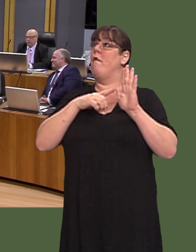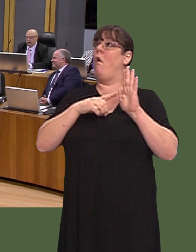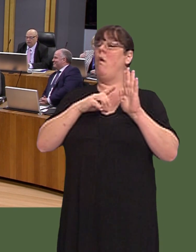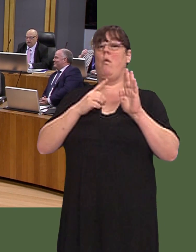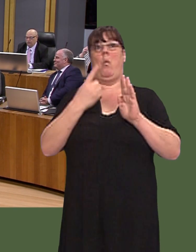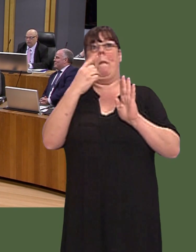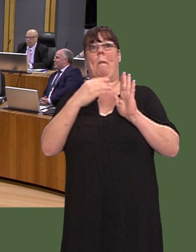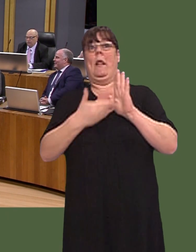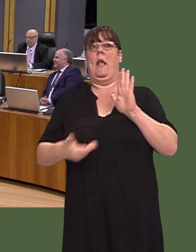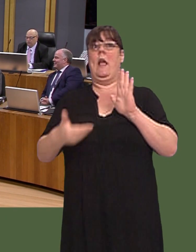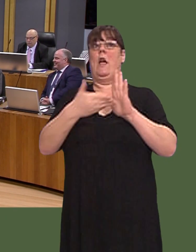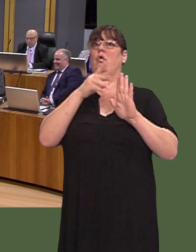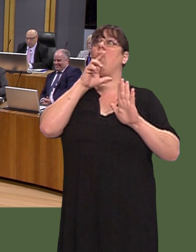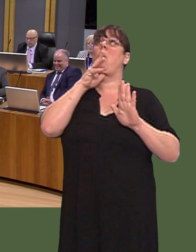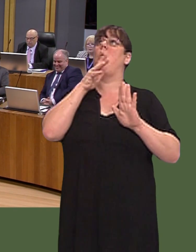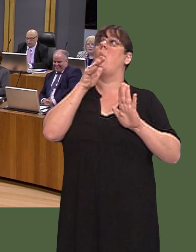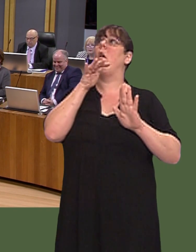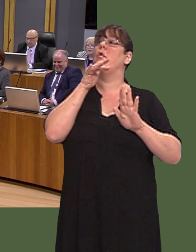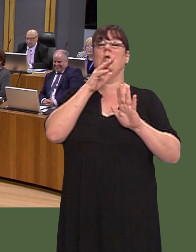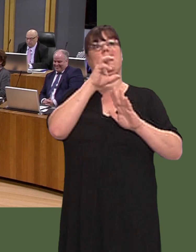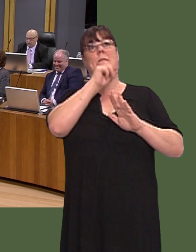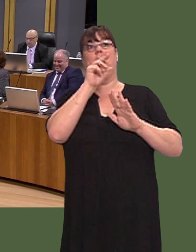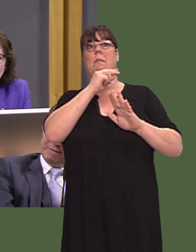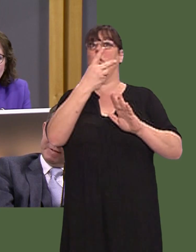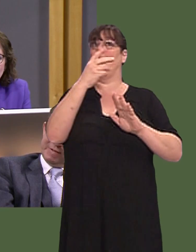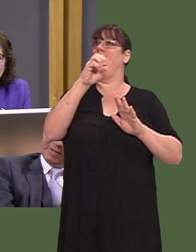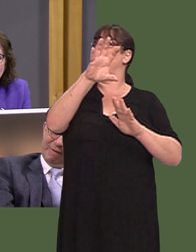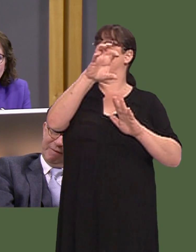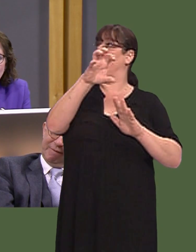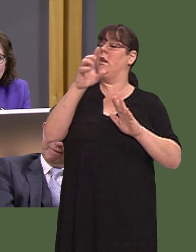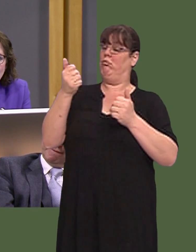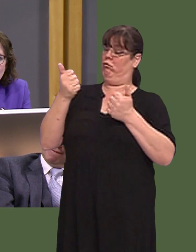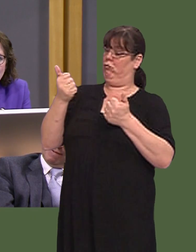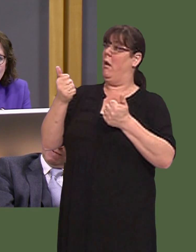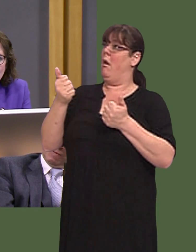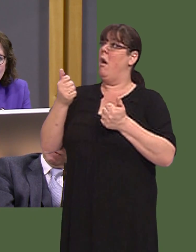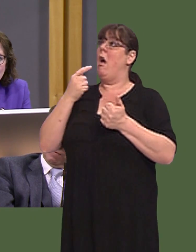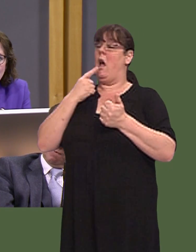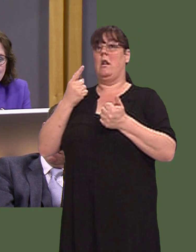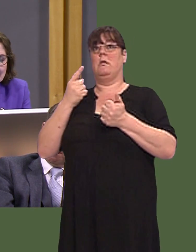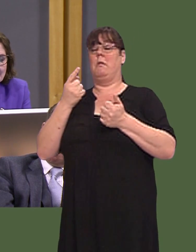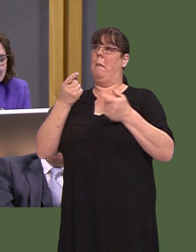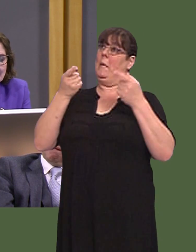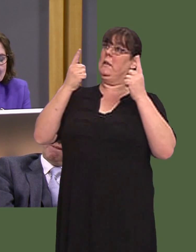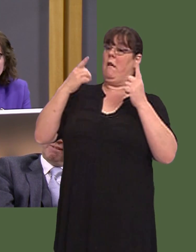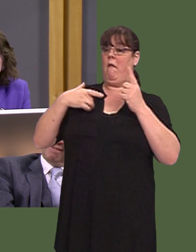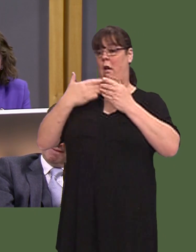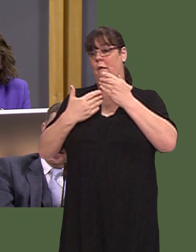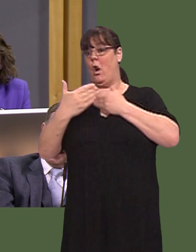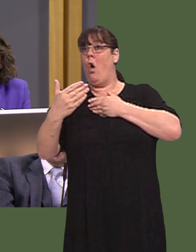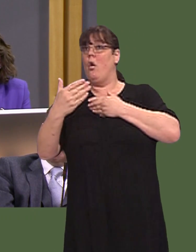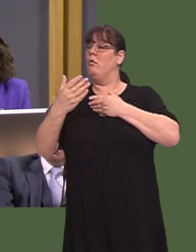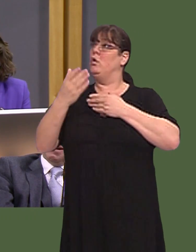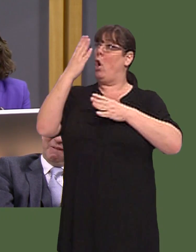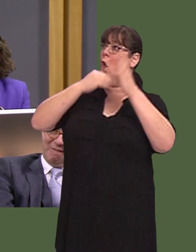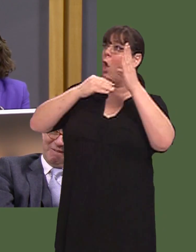no proposals for cuts in education at the last Assembly election. That's David Melding. Rather bizarrely, you must be living in a